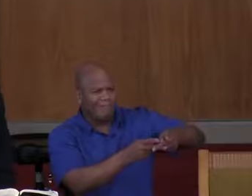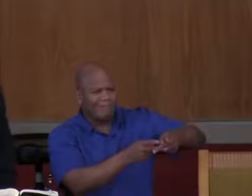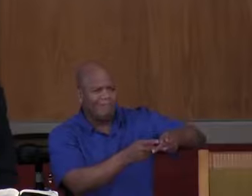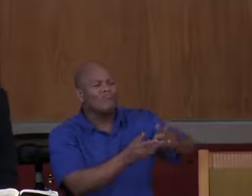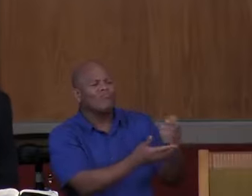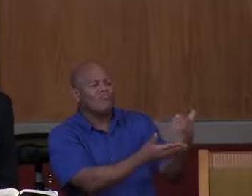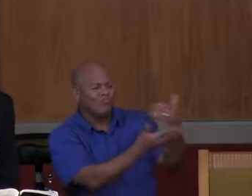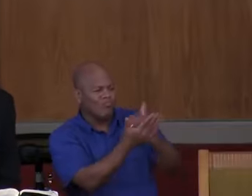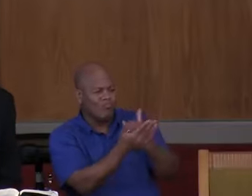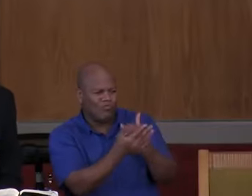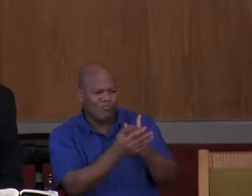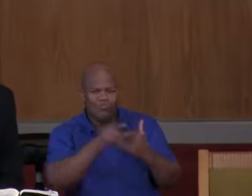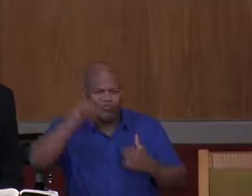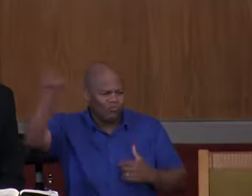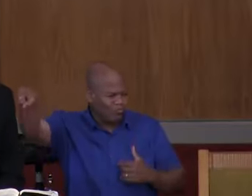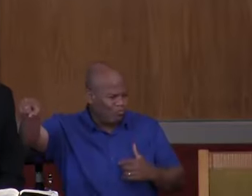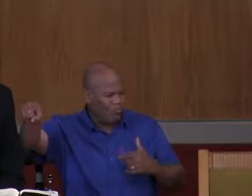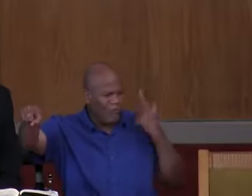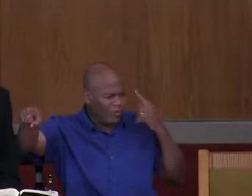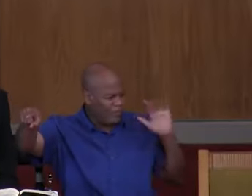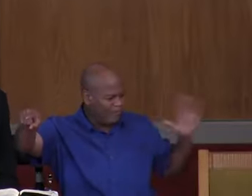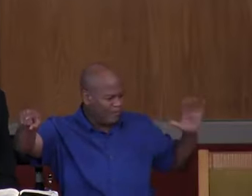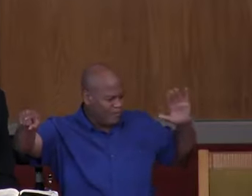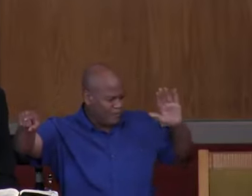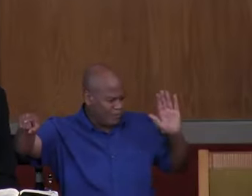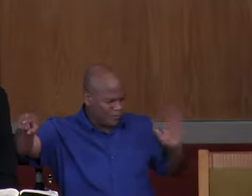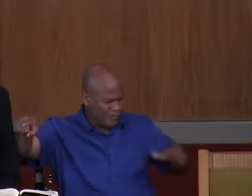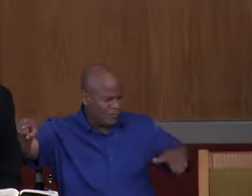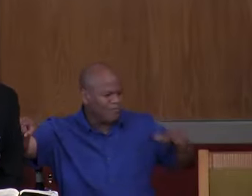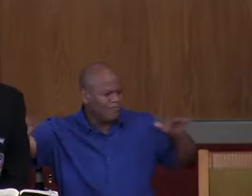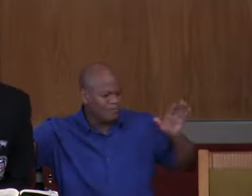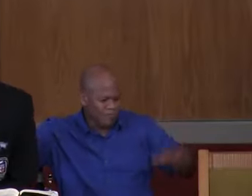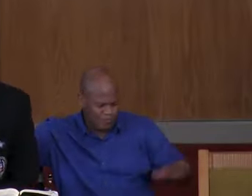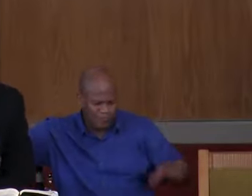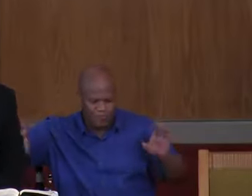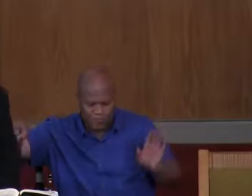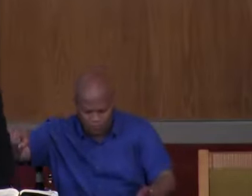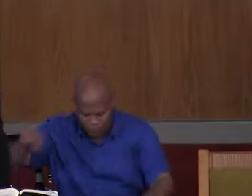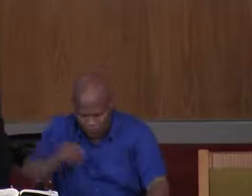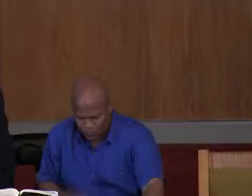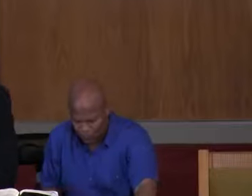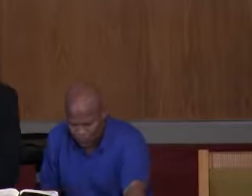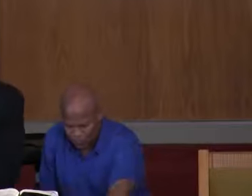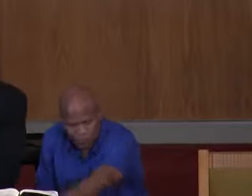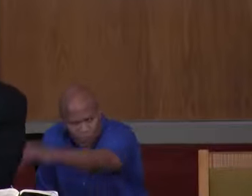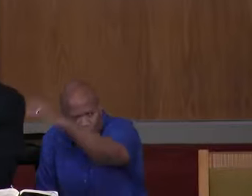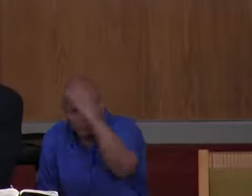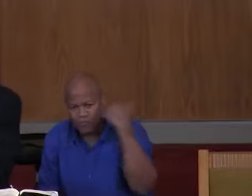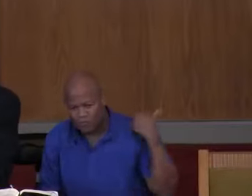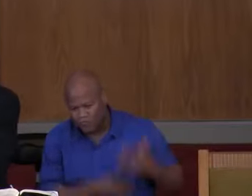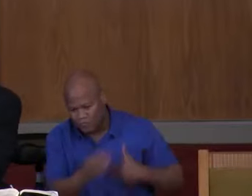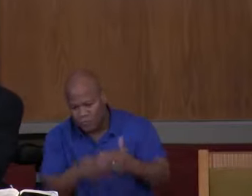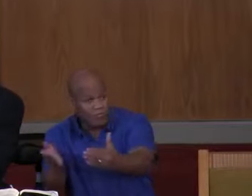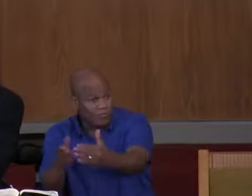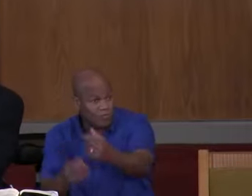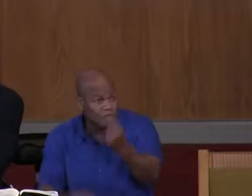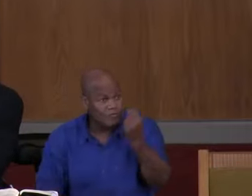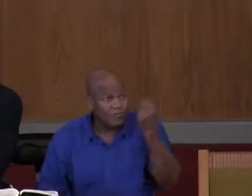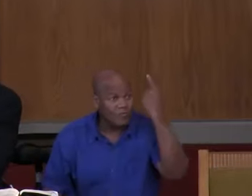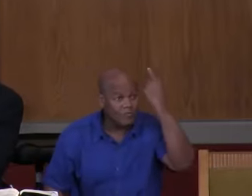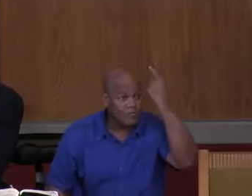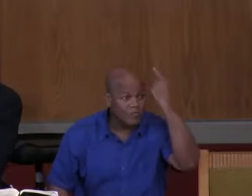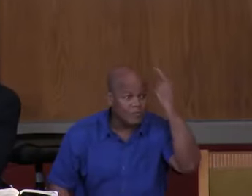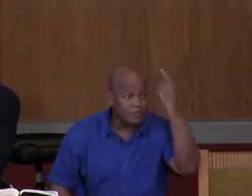and his children's children and his children's children. Y'all don't hear me? Will we leave